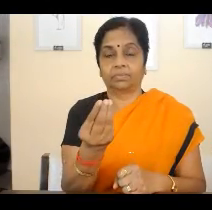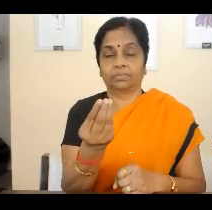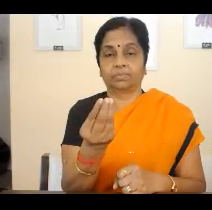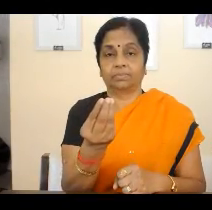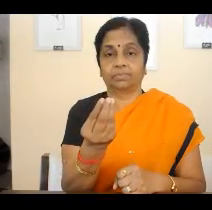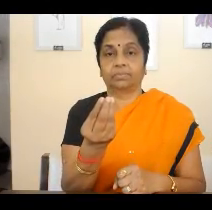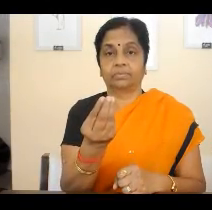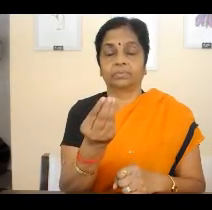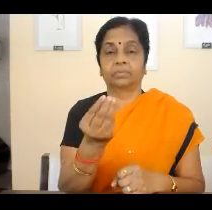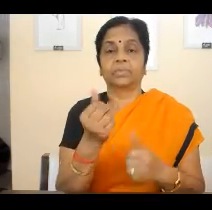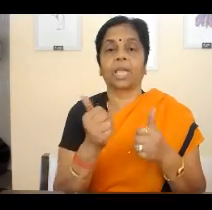according to the bill.